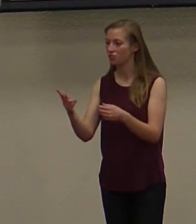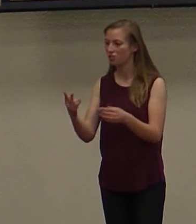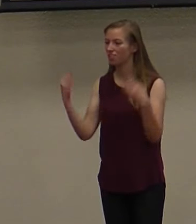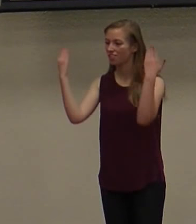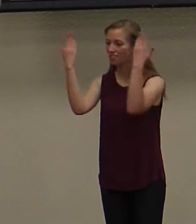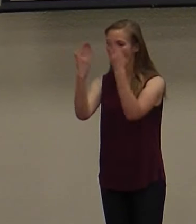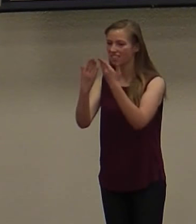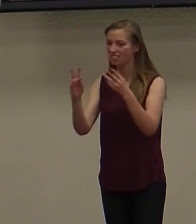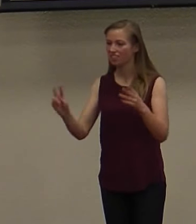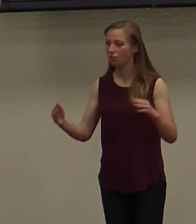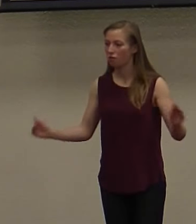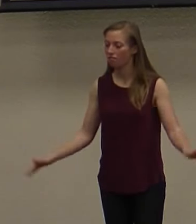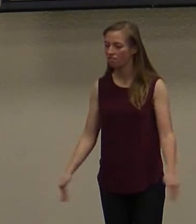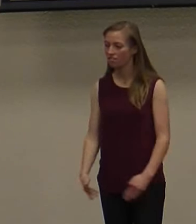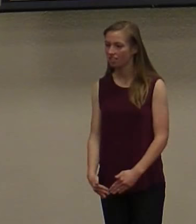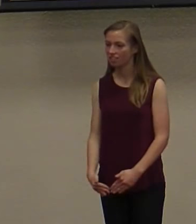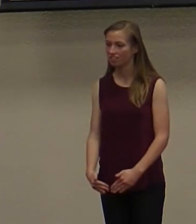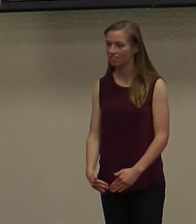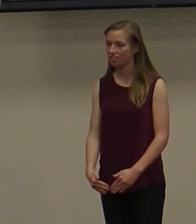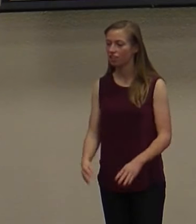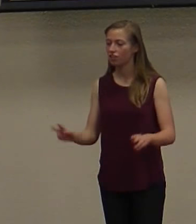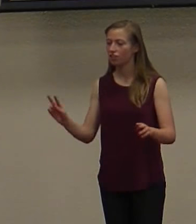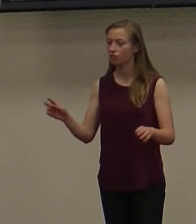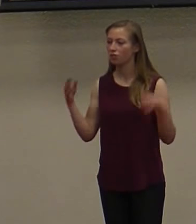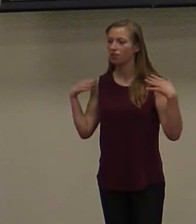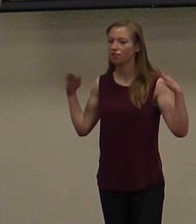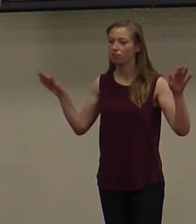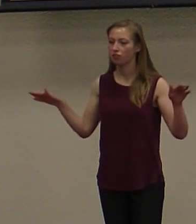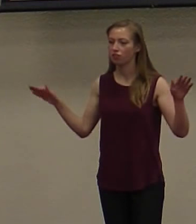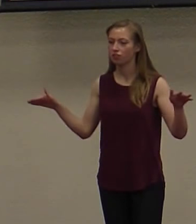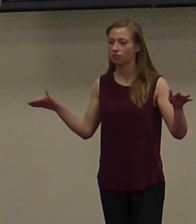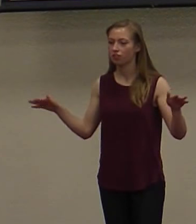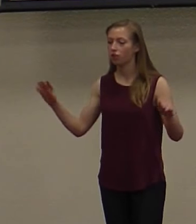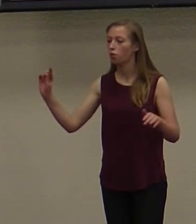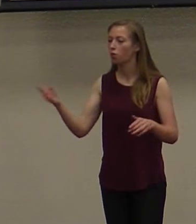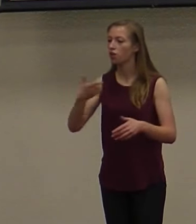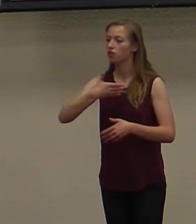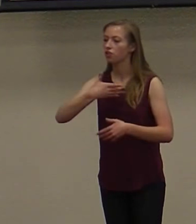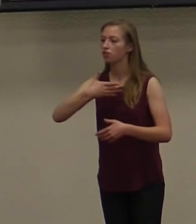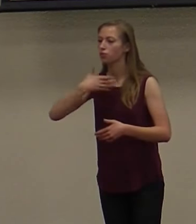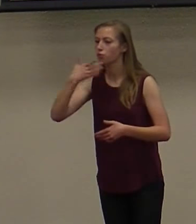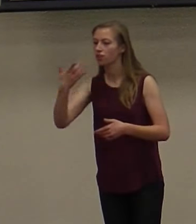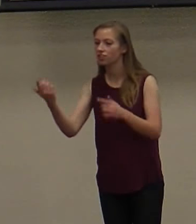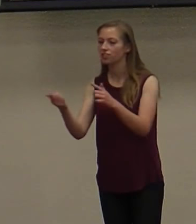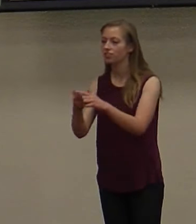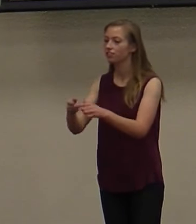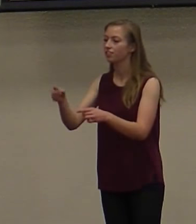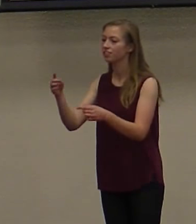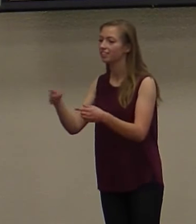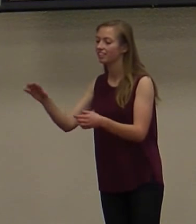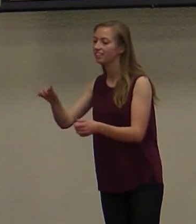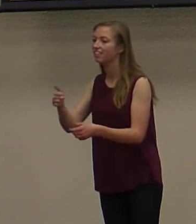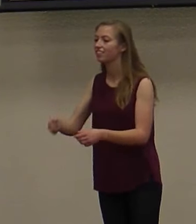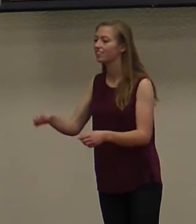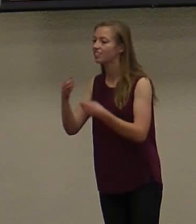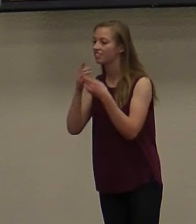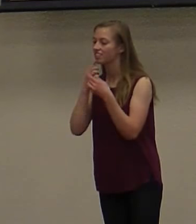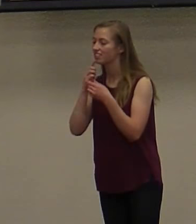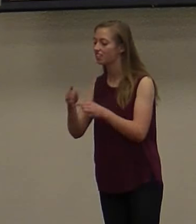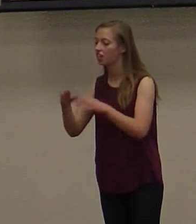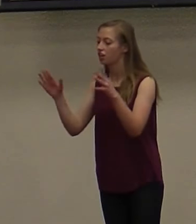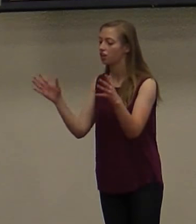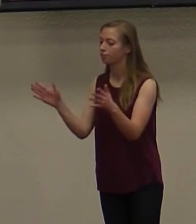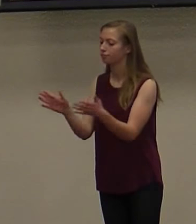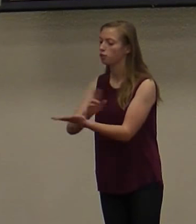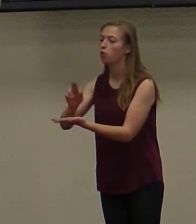his feet, and with 2 he flew. And one cried to another and said, Holy, holy, holy is